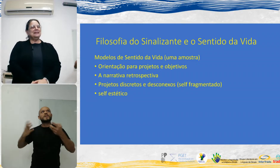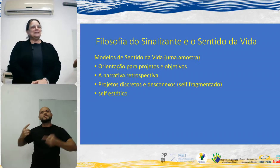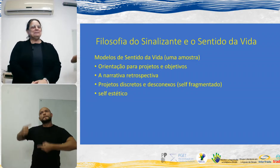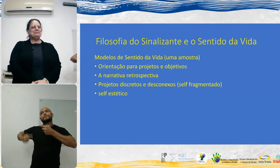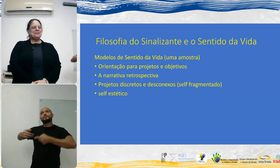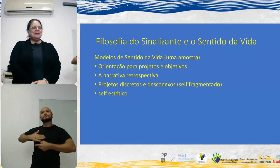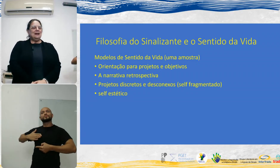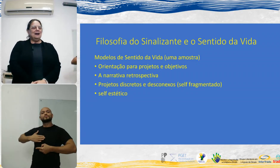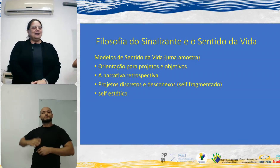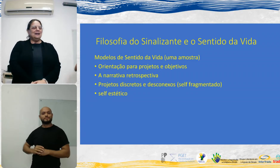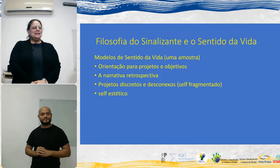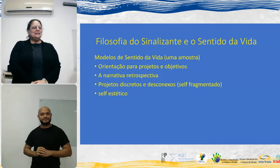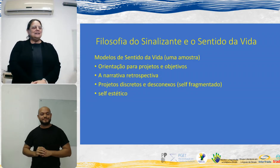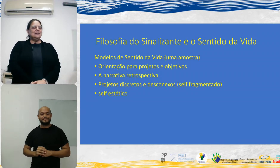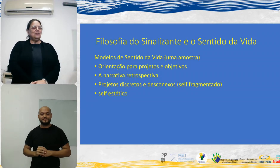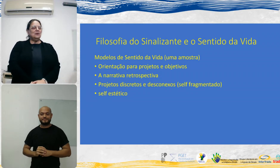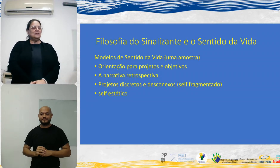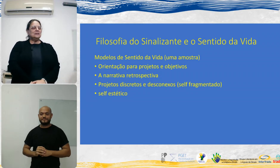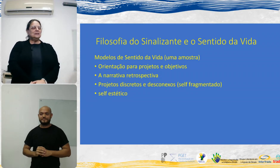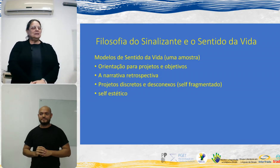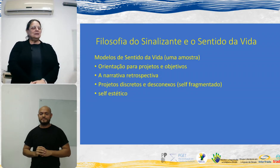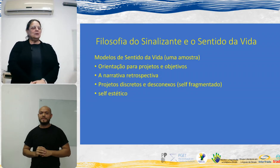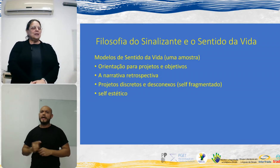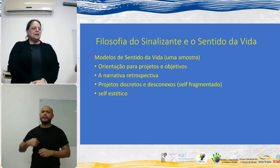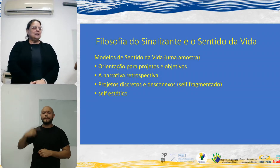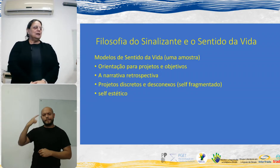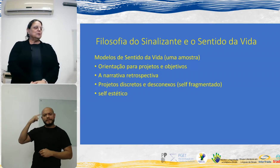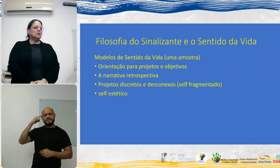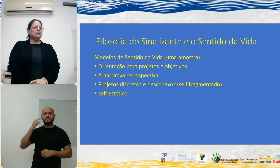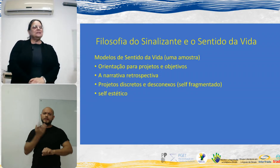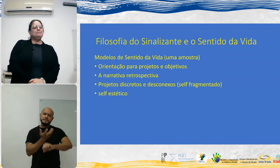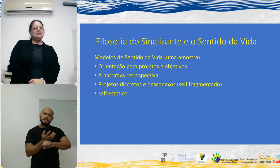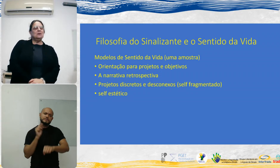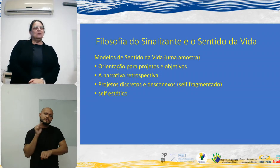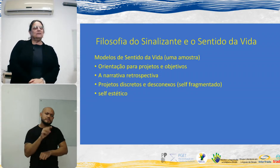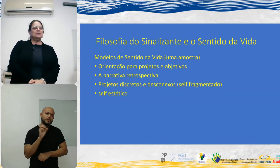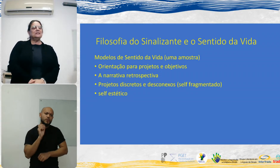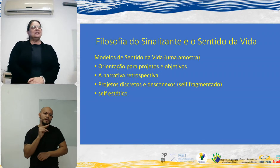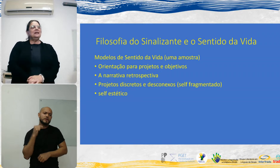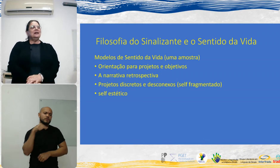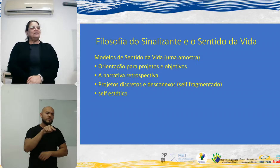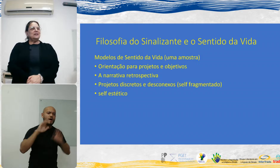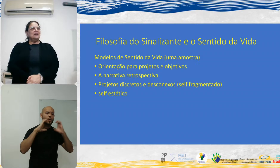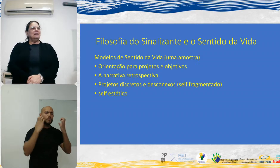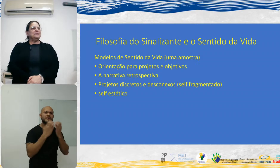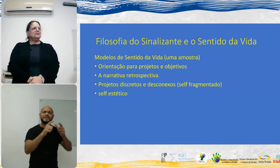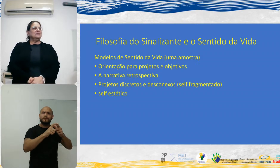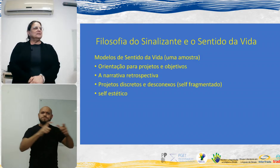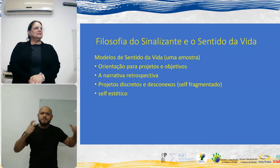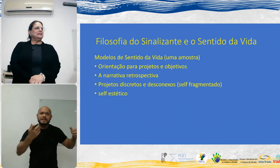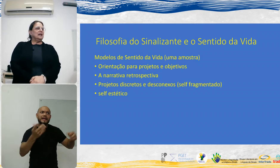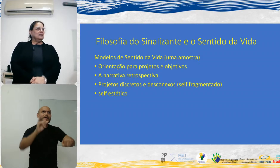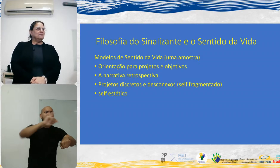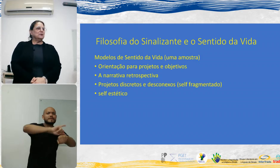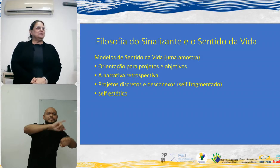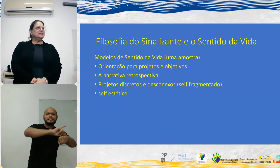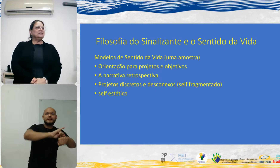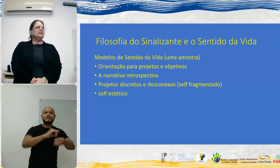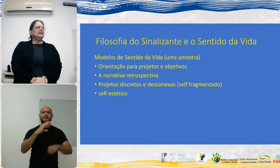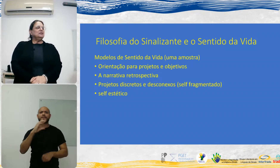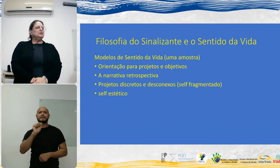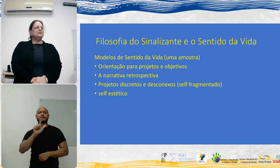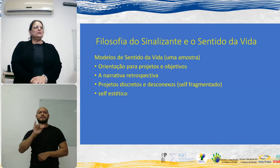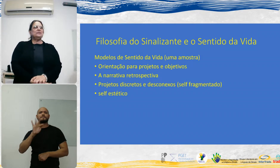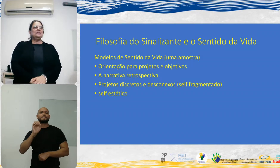And I thought, okay, I will go to this big conference at the Capitol in